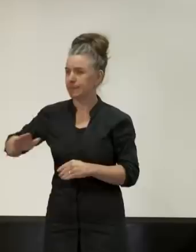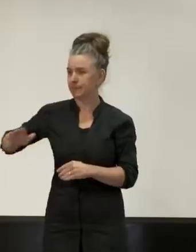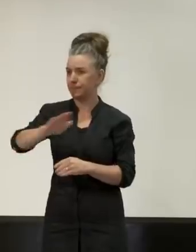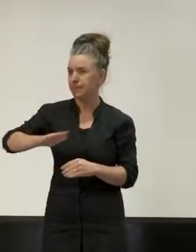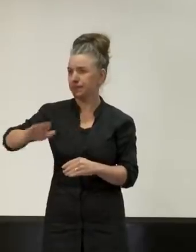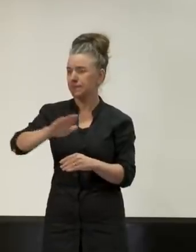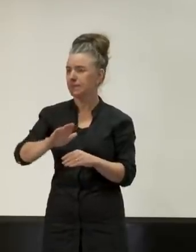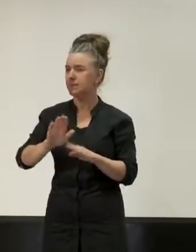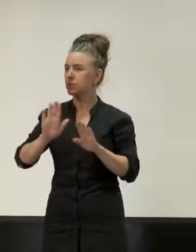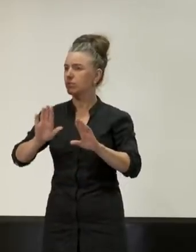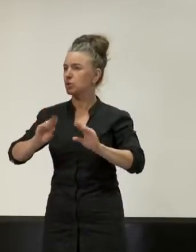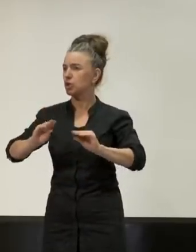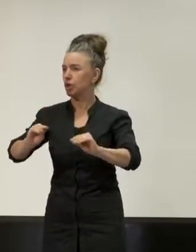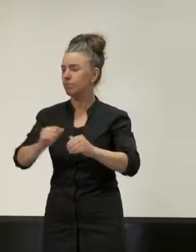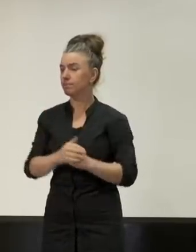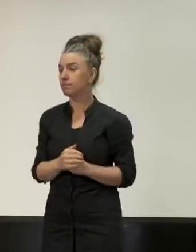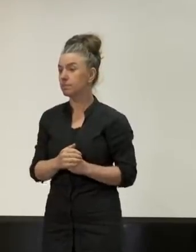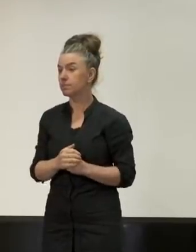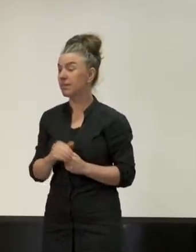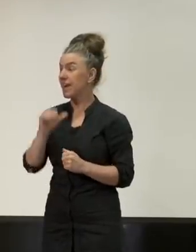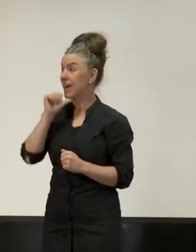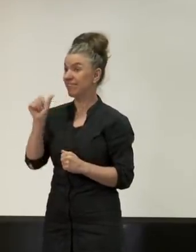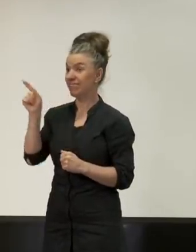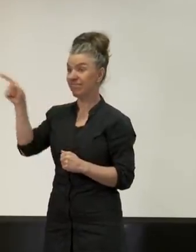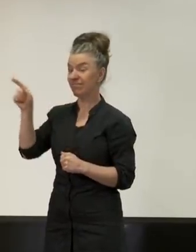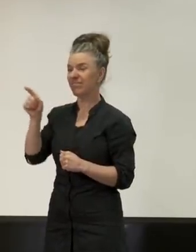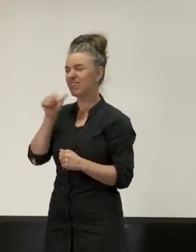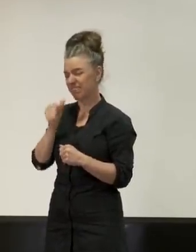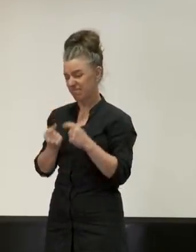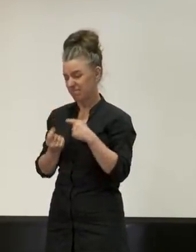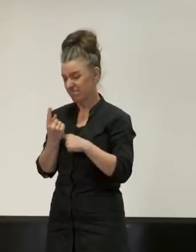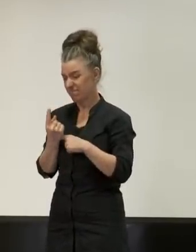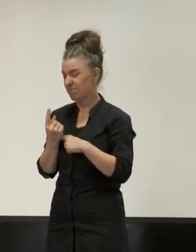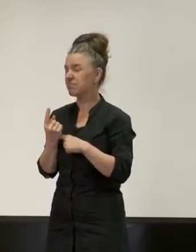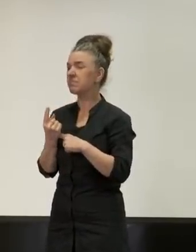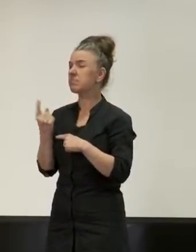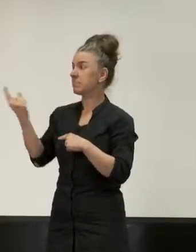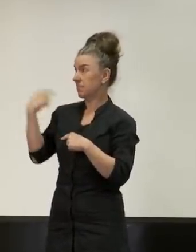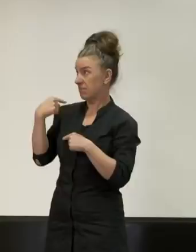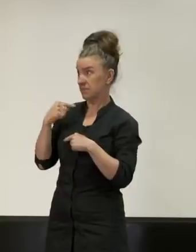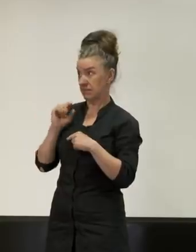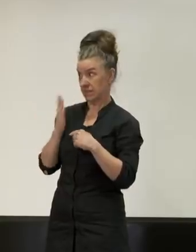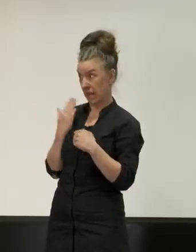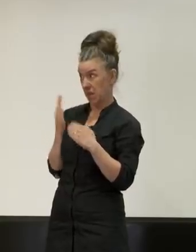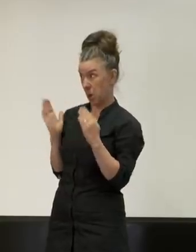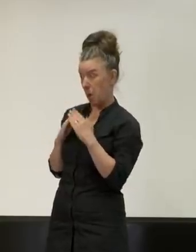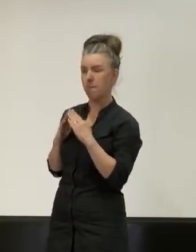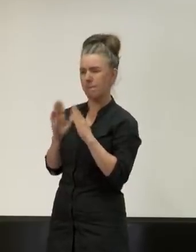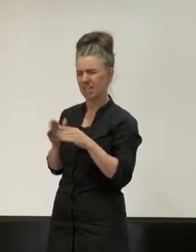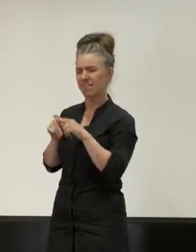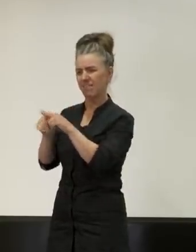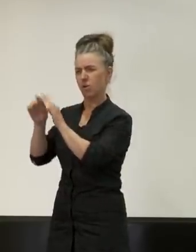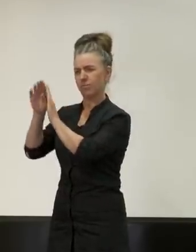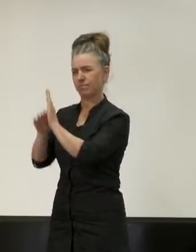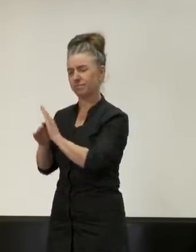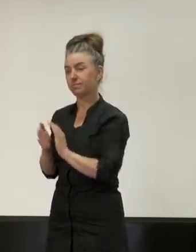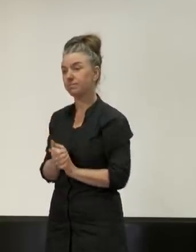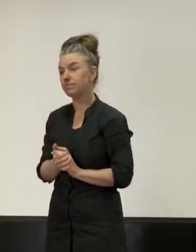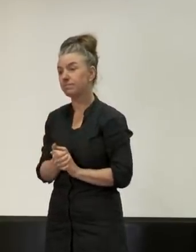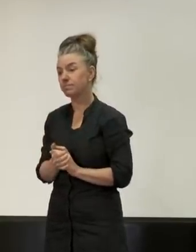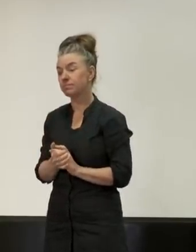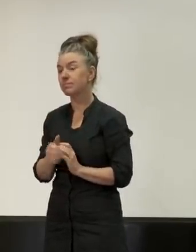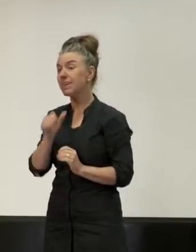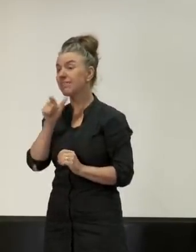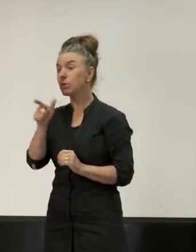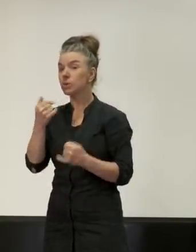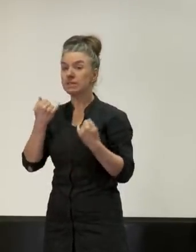authorities to self-isolate, you must do so immediately. 6, if you're concerned about your well-being or you've got